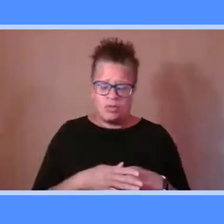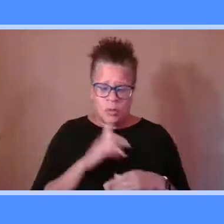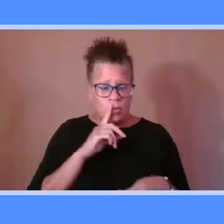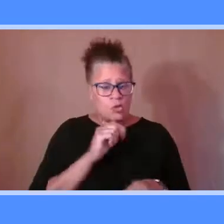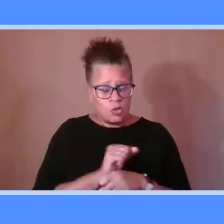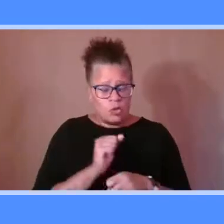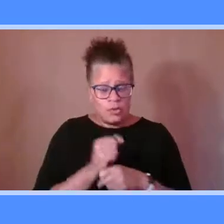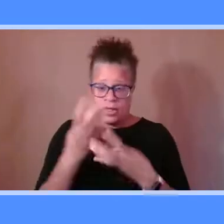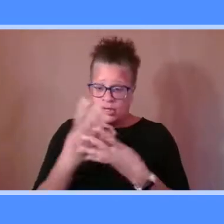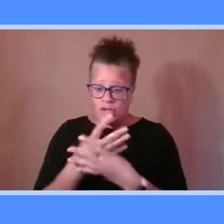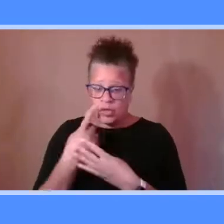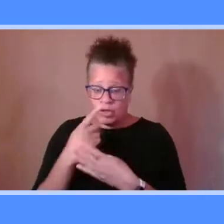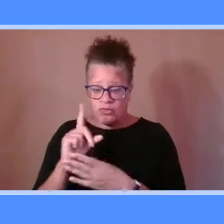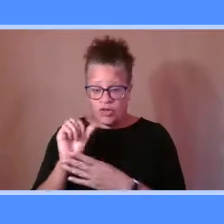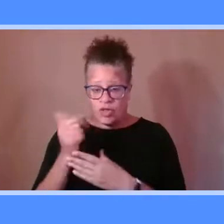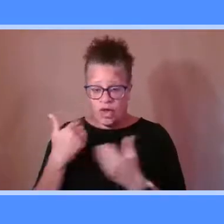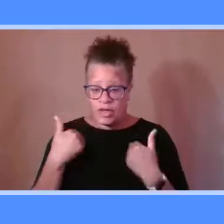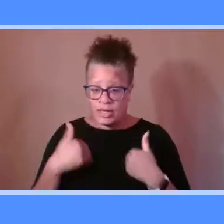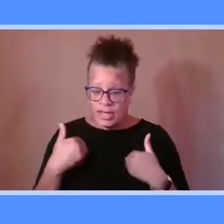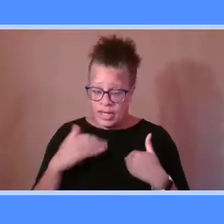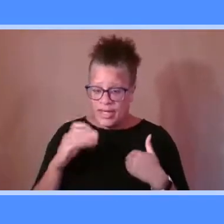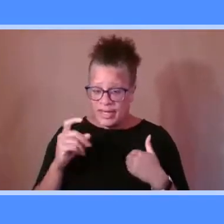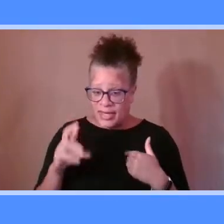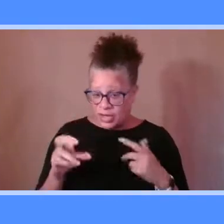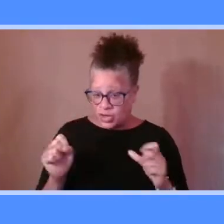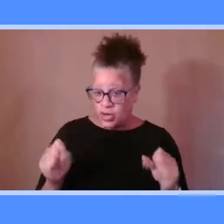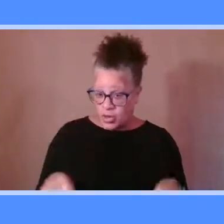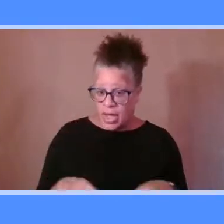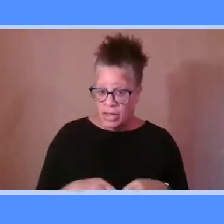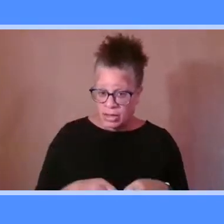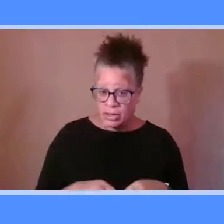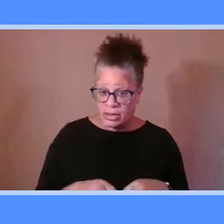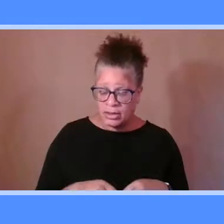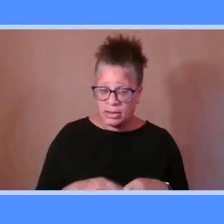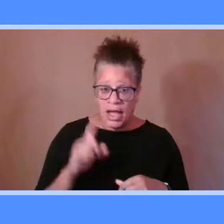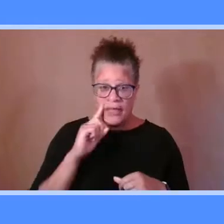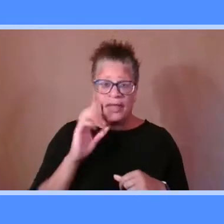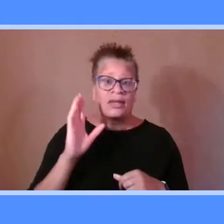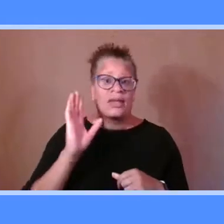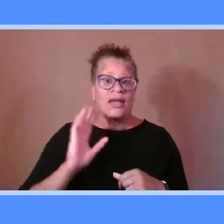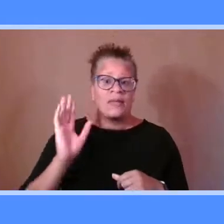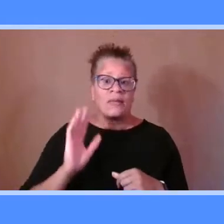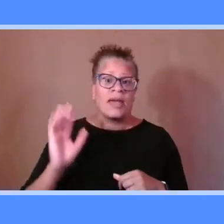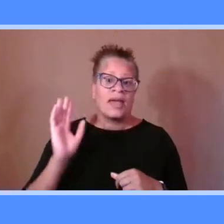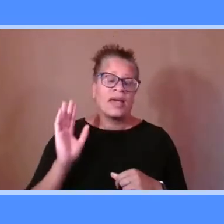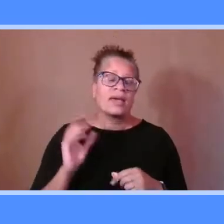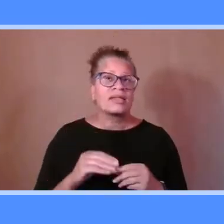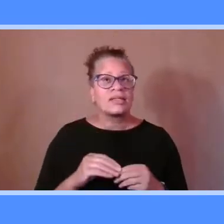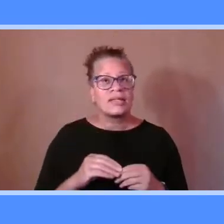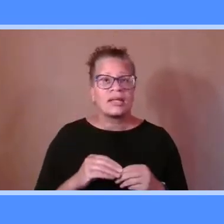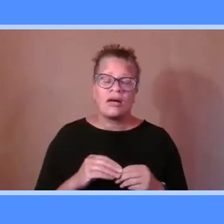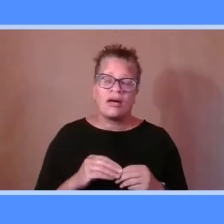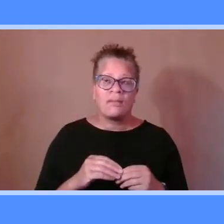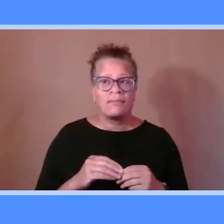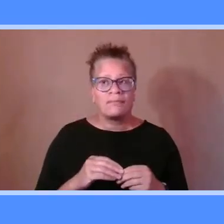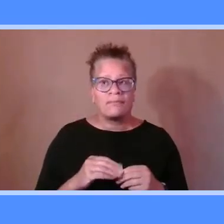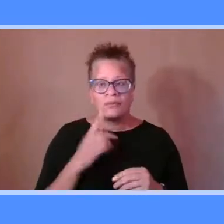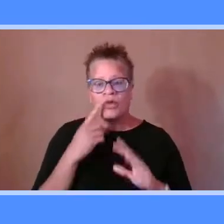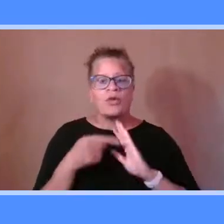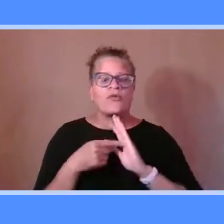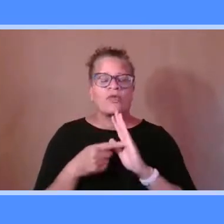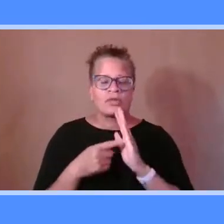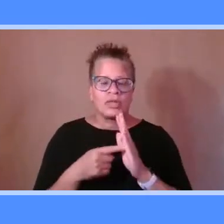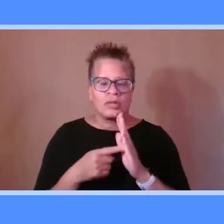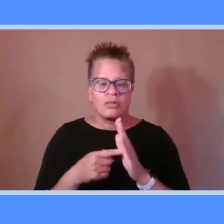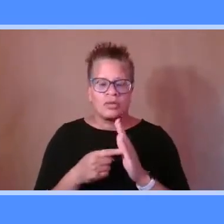get screened for lung cancer. I think in the past it used to just kind of be, if you got it,